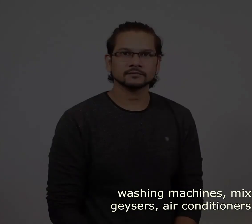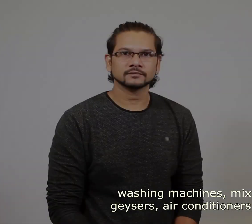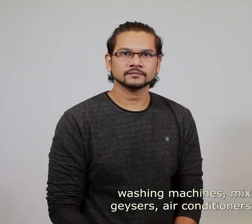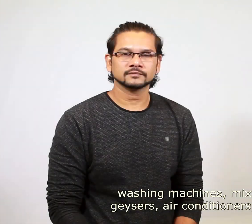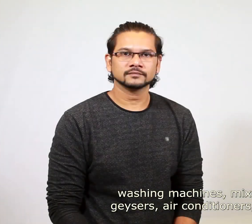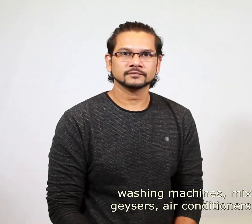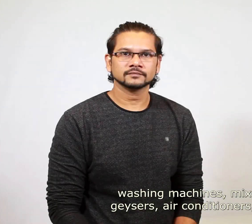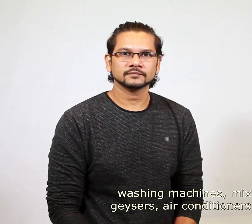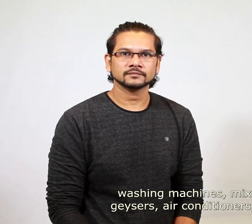etc.